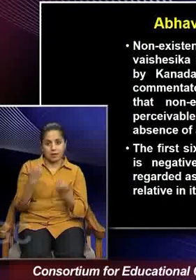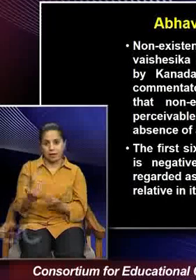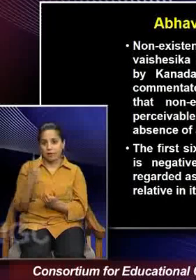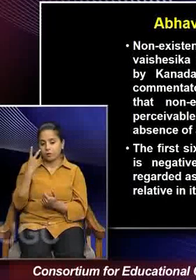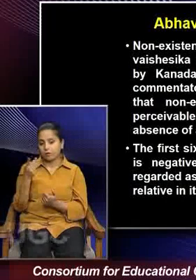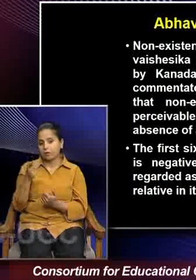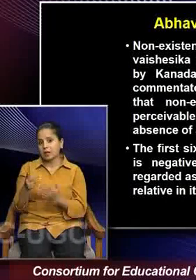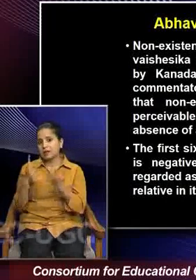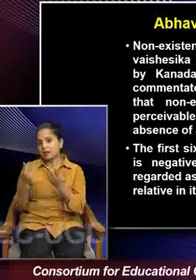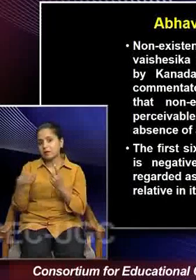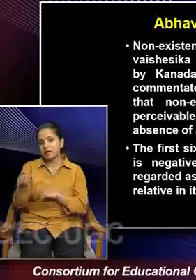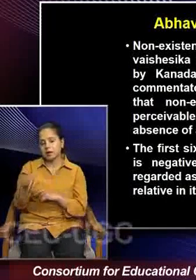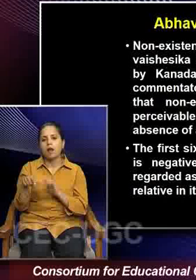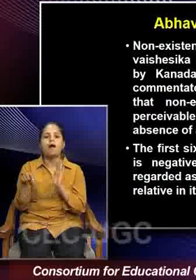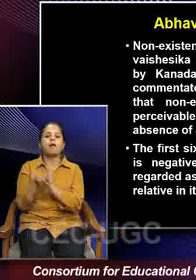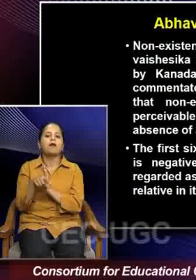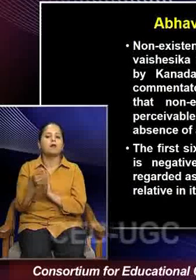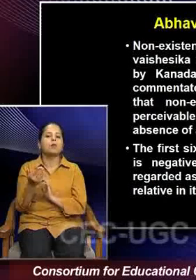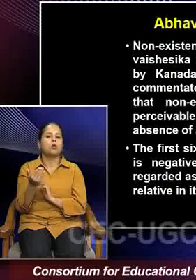can be considered as negative.